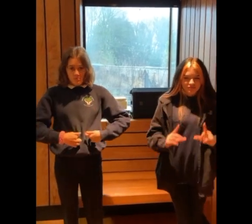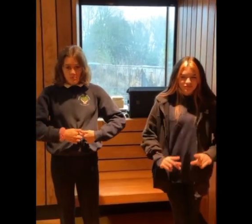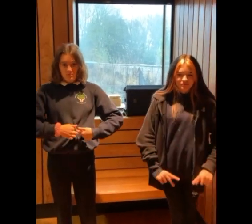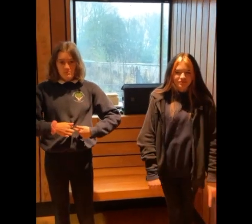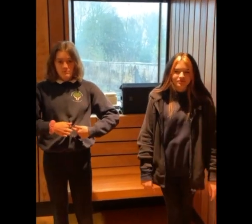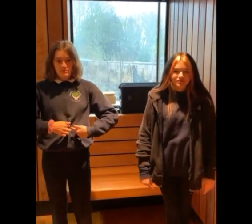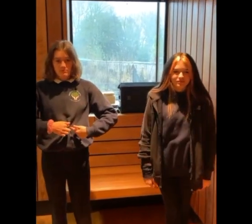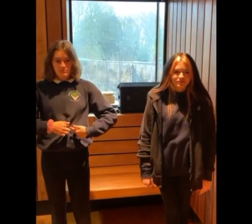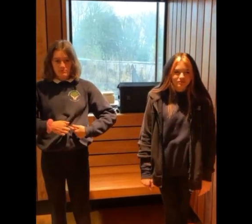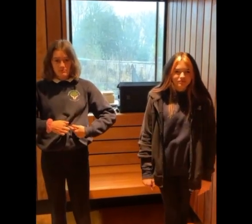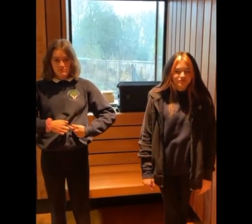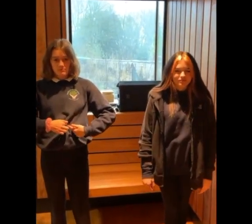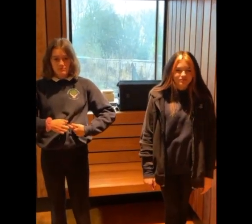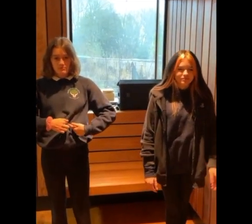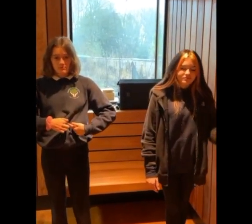heart. Feliz Navidad.